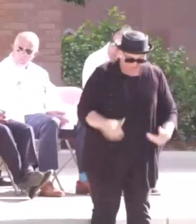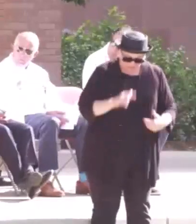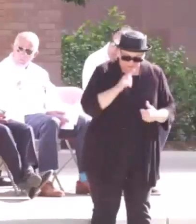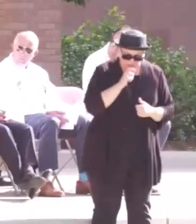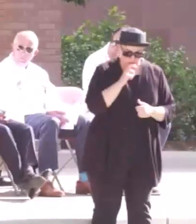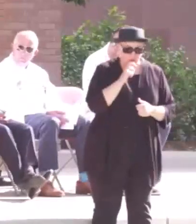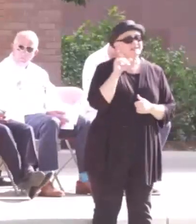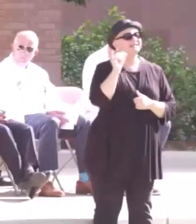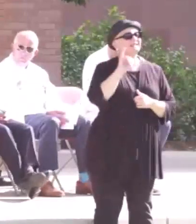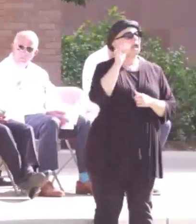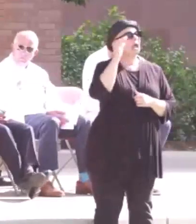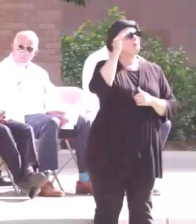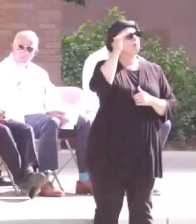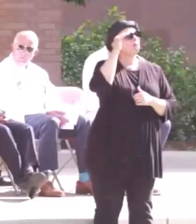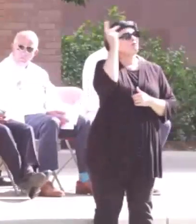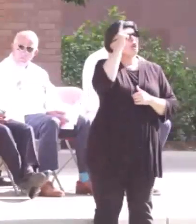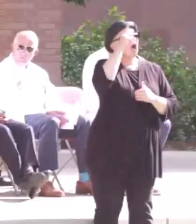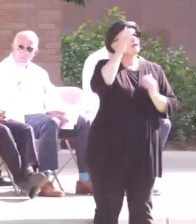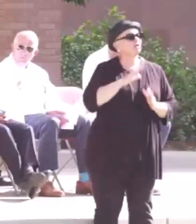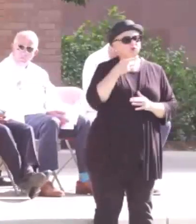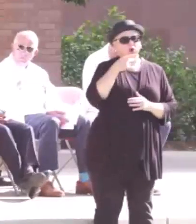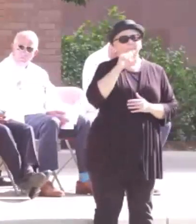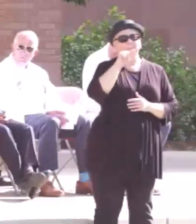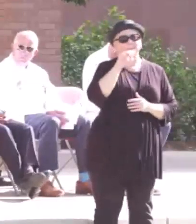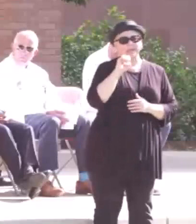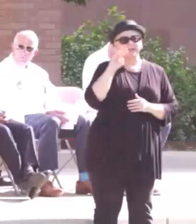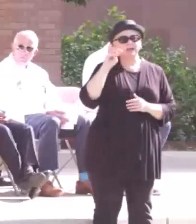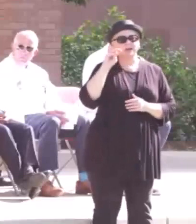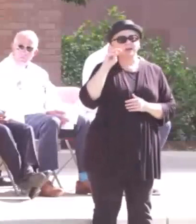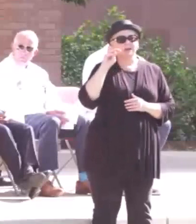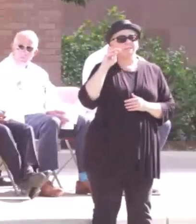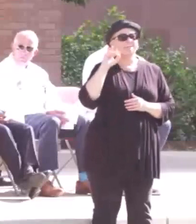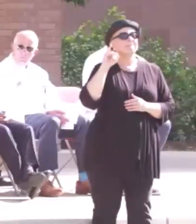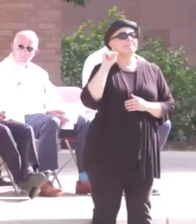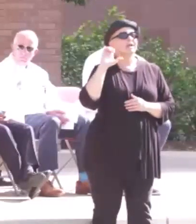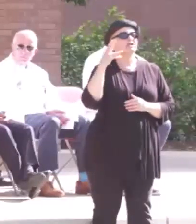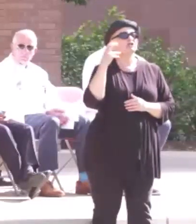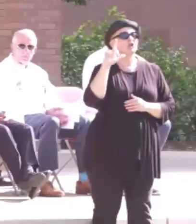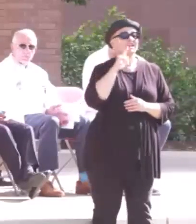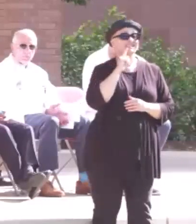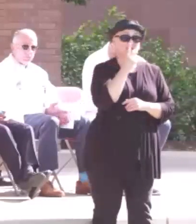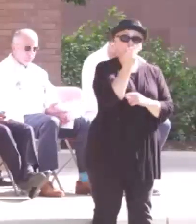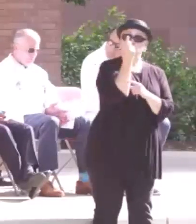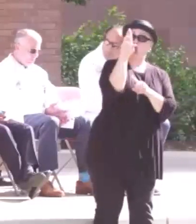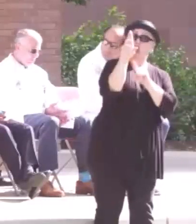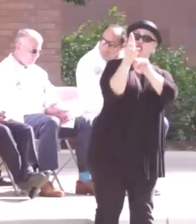Maverick Mitchell, "Doctor isn't what I do, it's who I am."